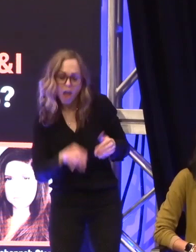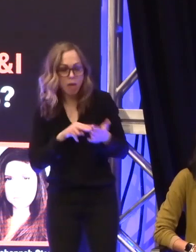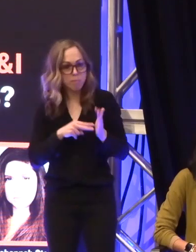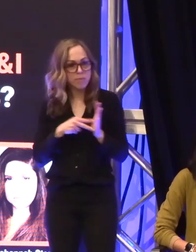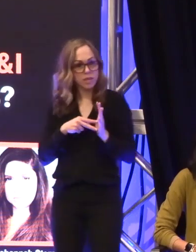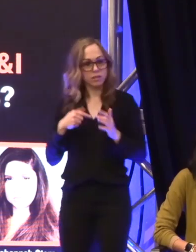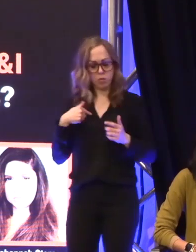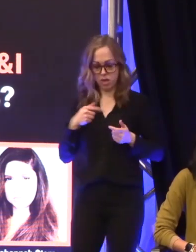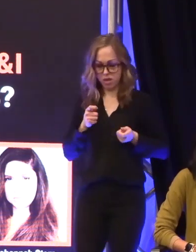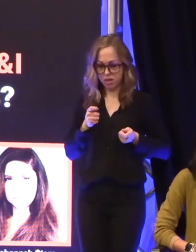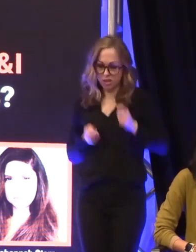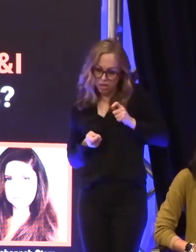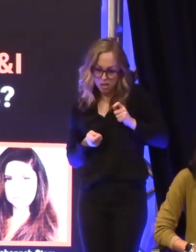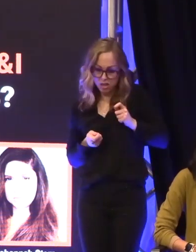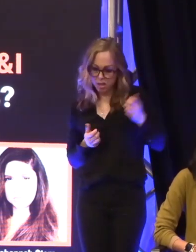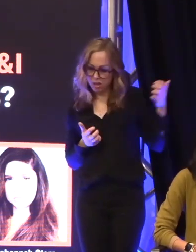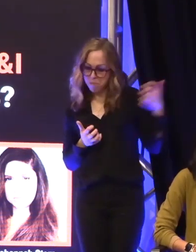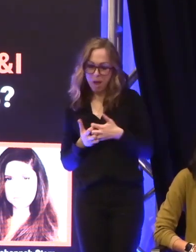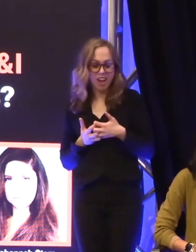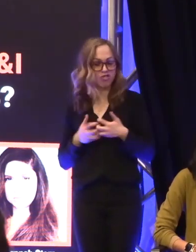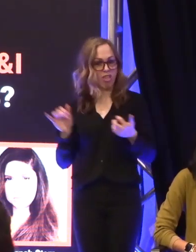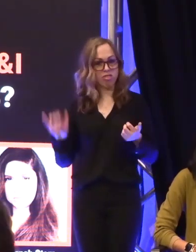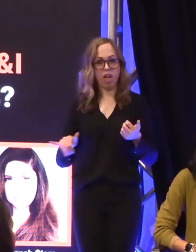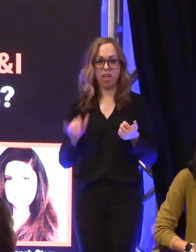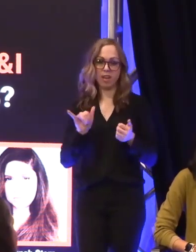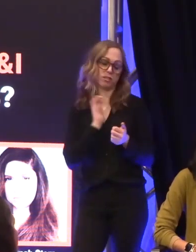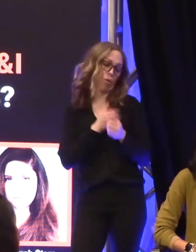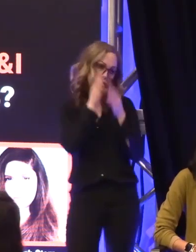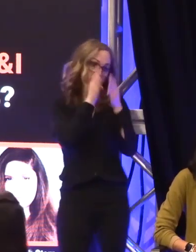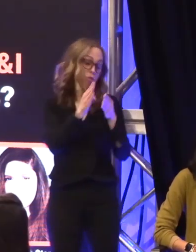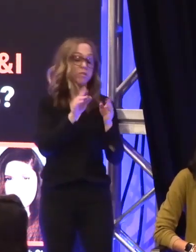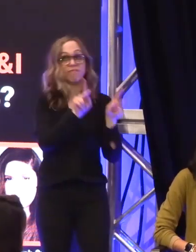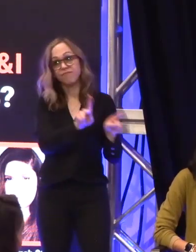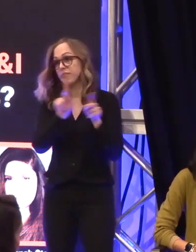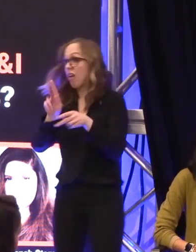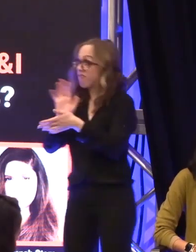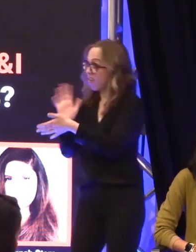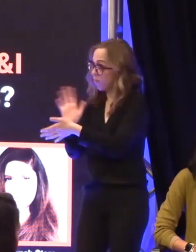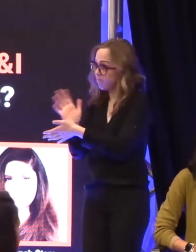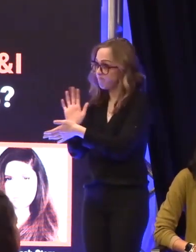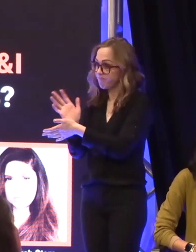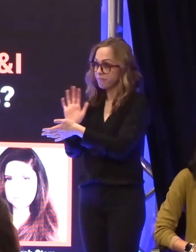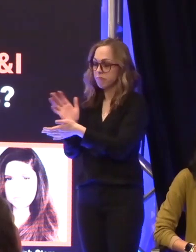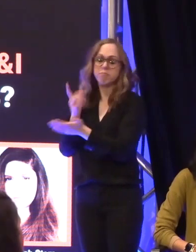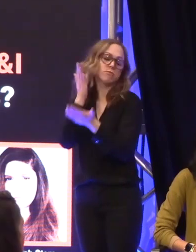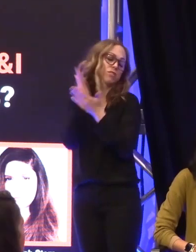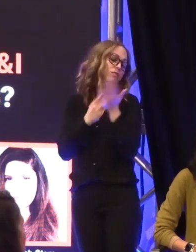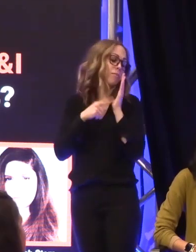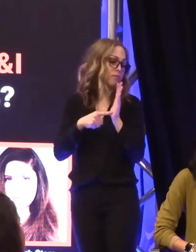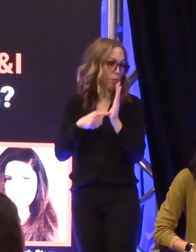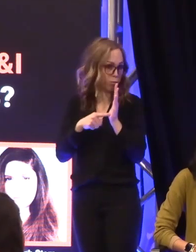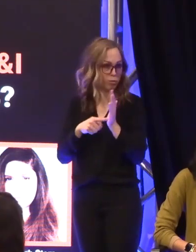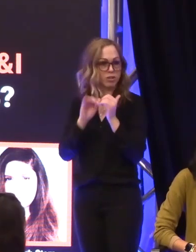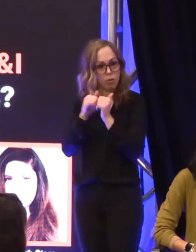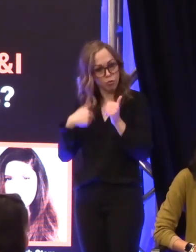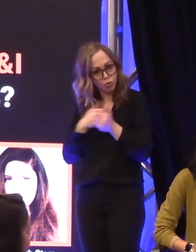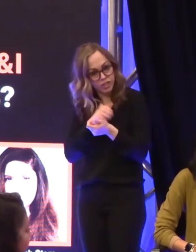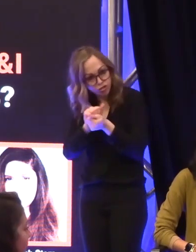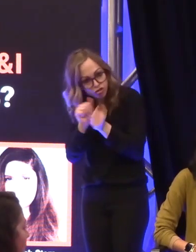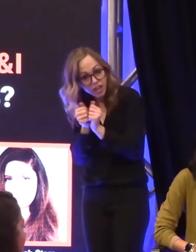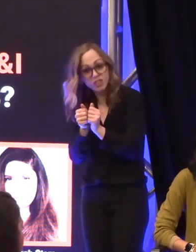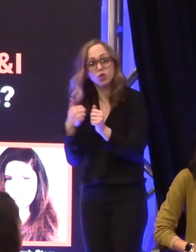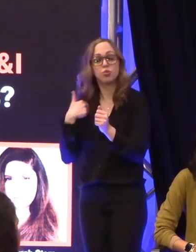ourselves first. And we're really focused on that. And, you know, just like the film industry, so some examples of how we're changing, you know, we're